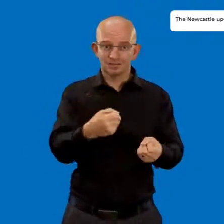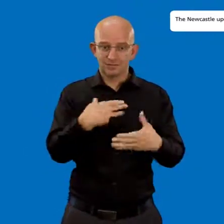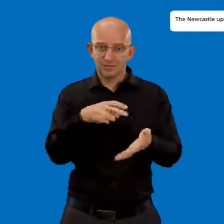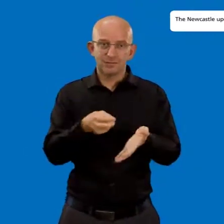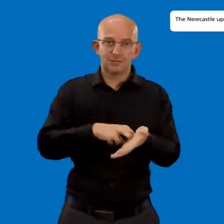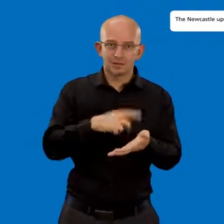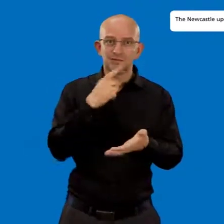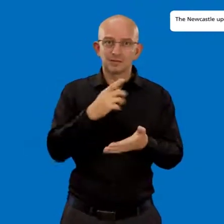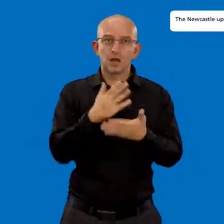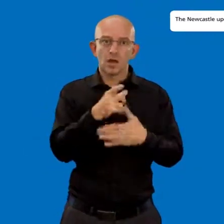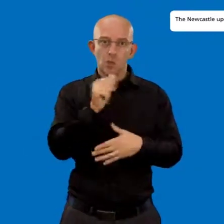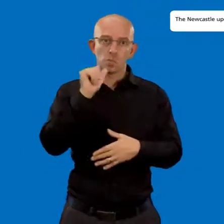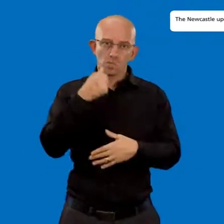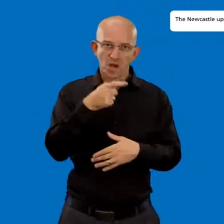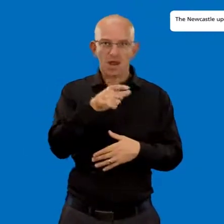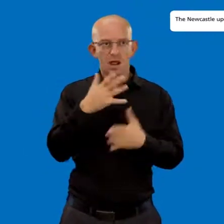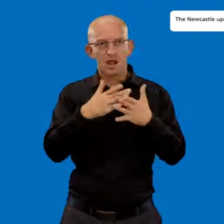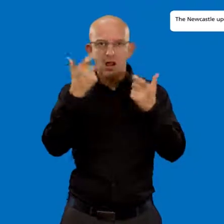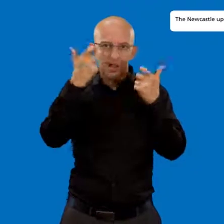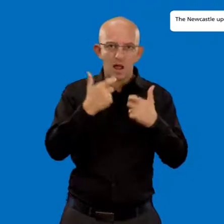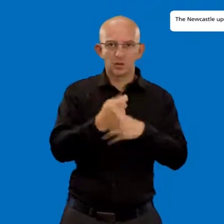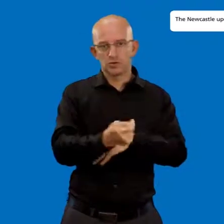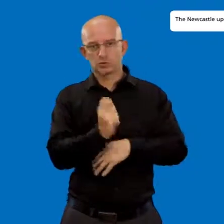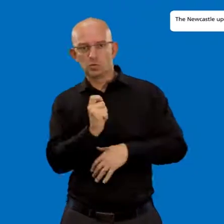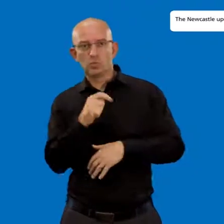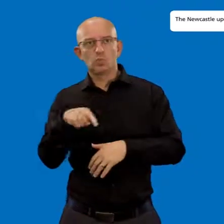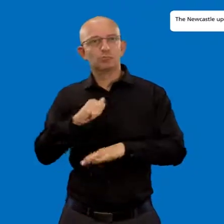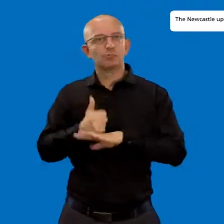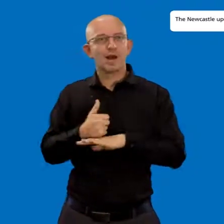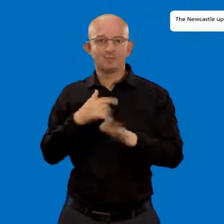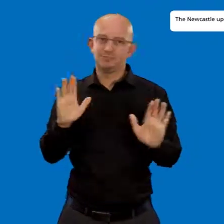Stated that you are taking legal action against the Trust.